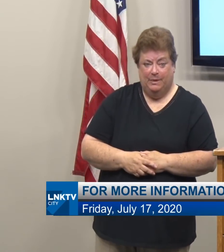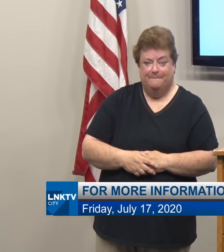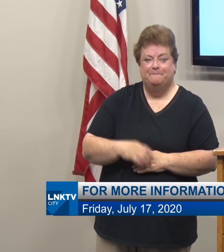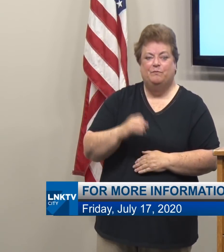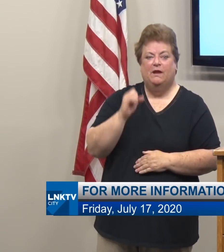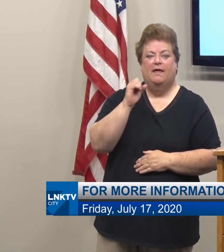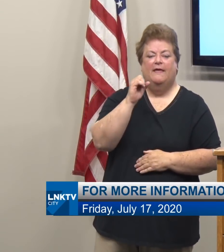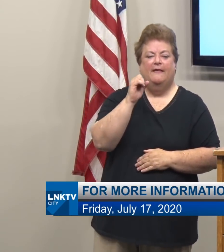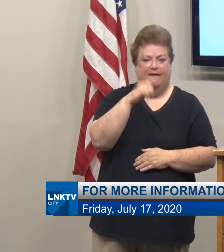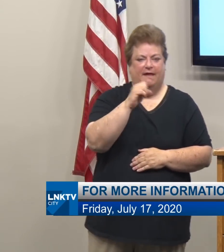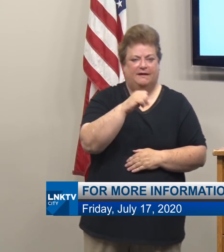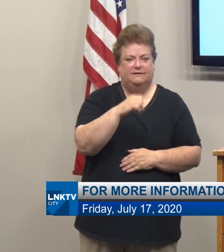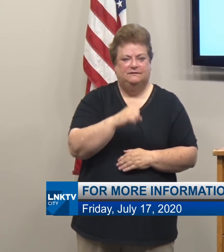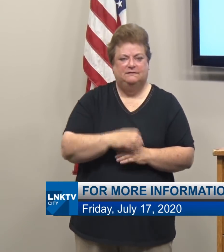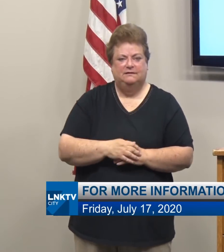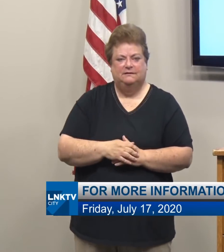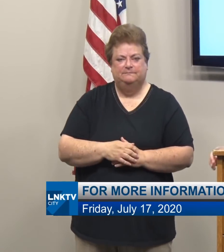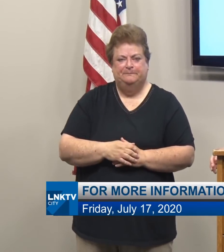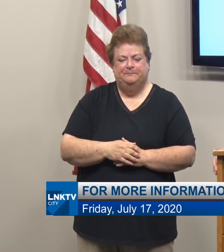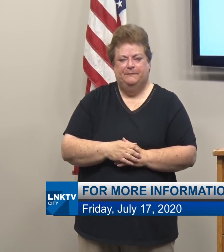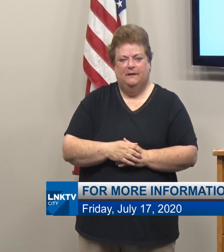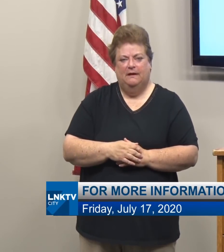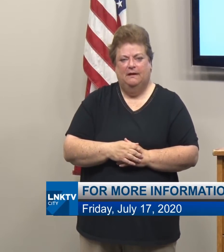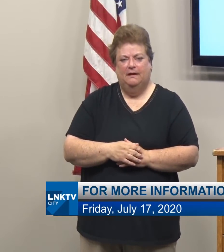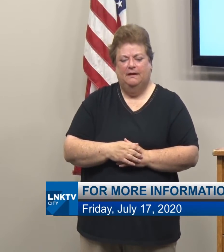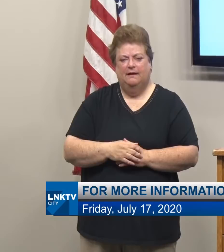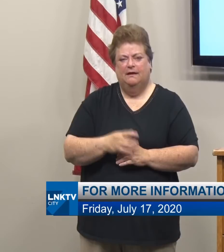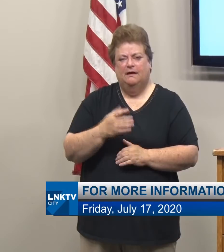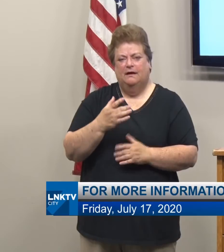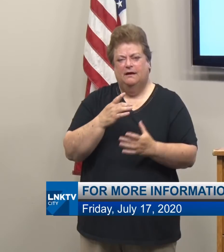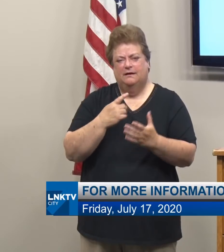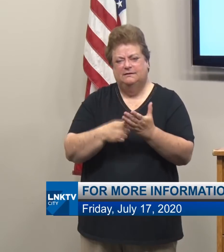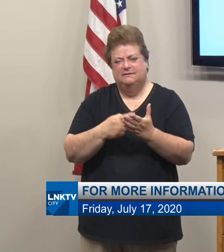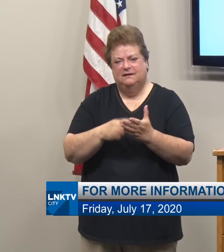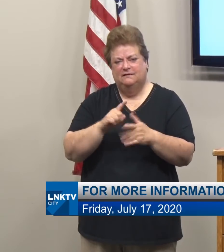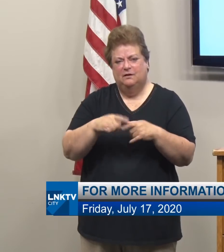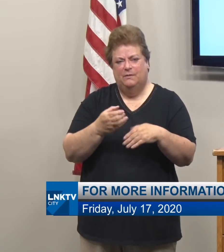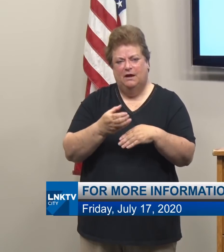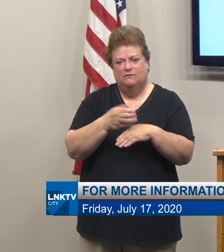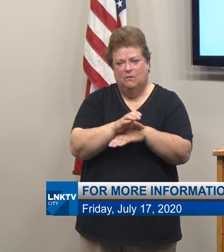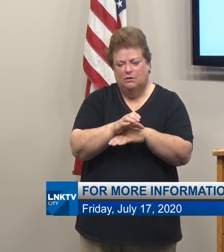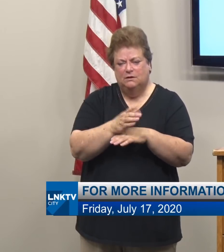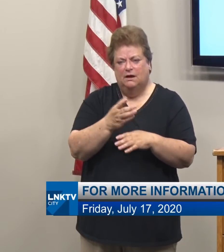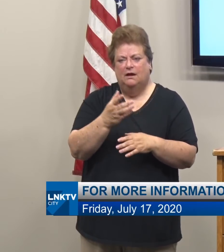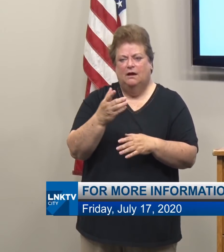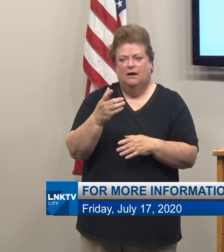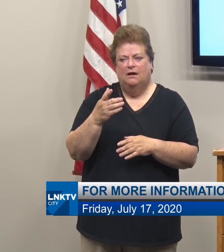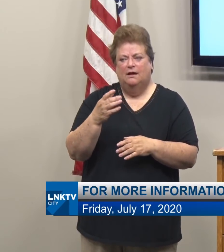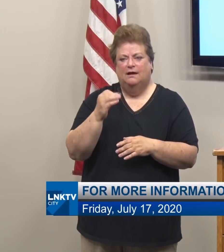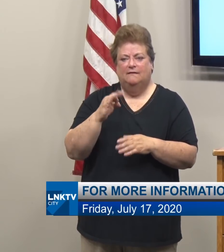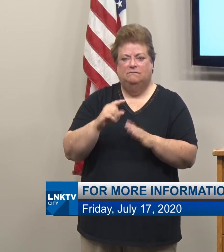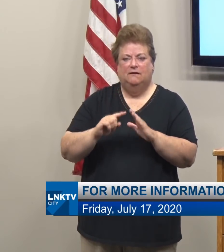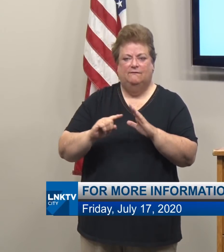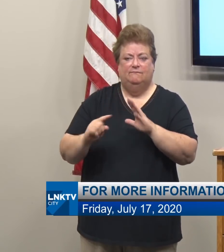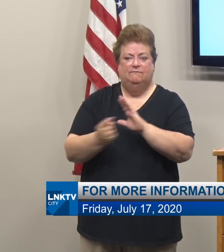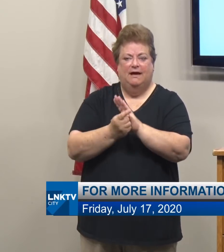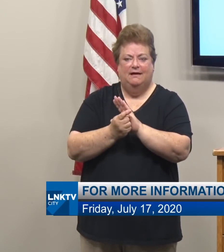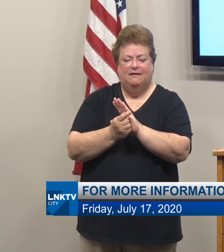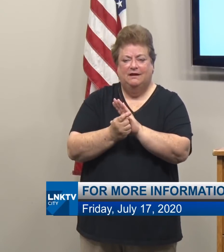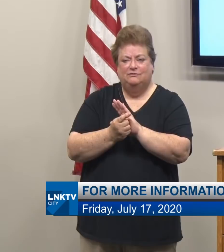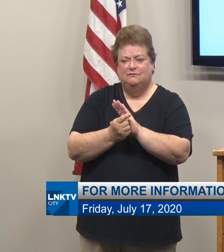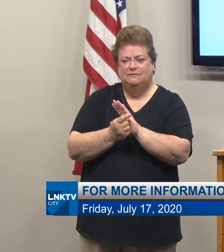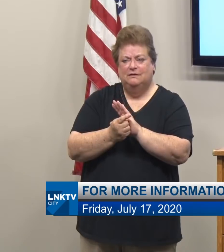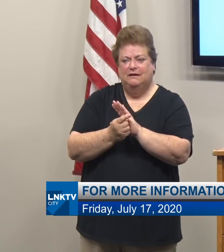Yes, and on the measure of enforcement, could you talk about what a violation of the mask